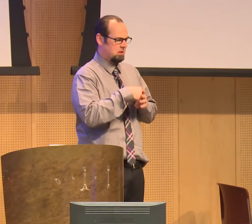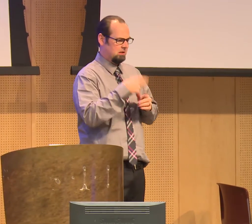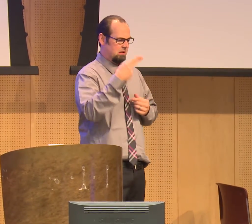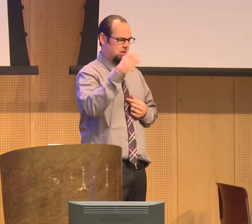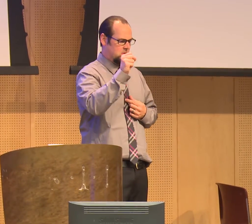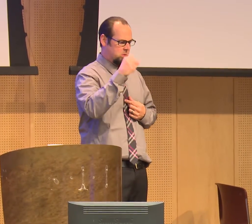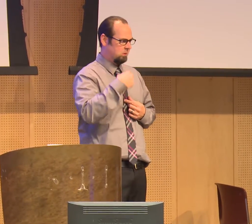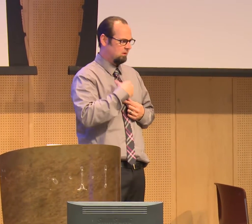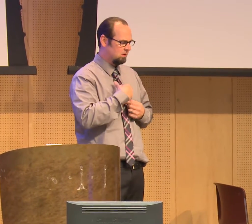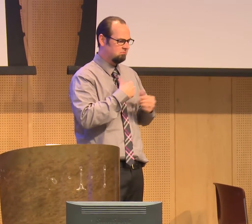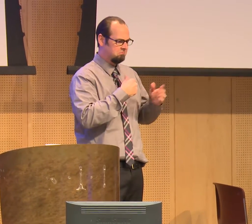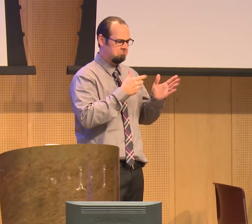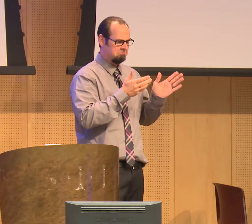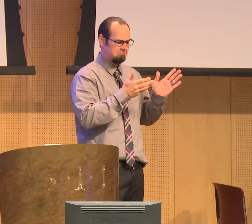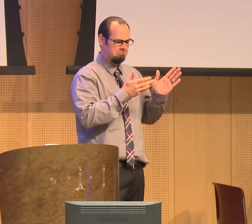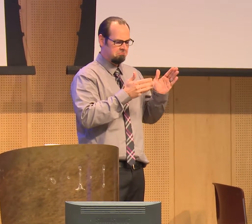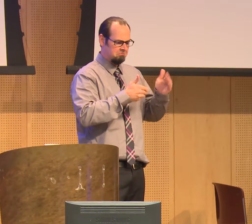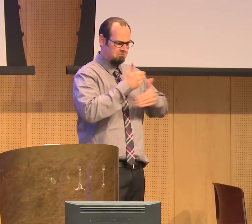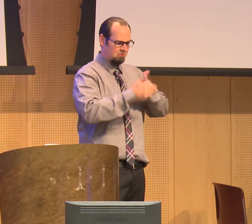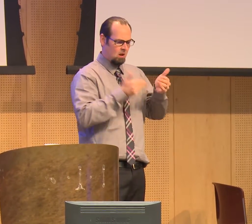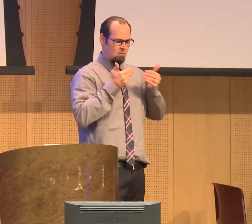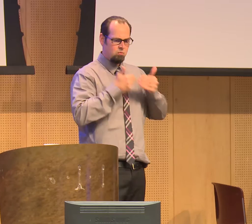Then in high school,